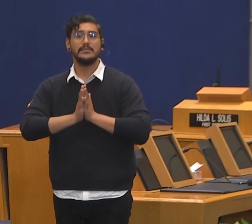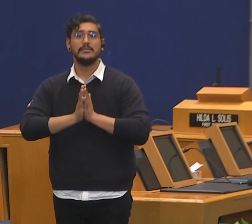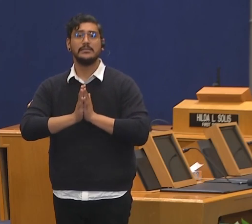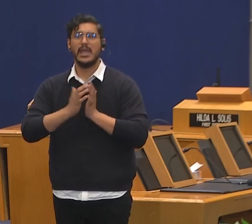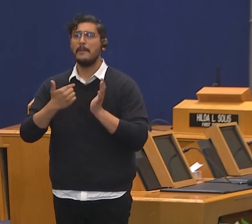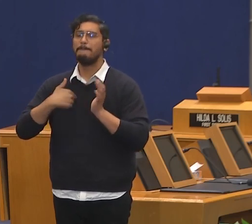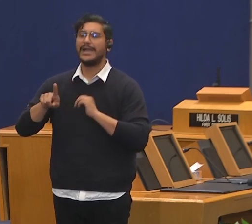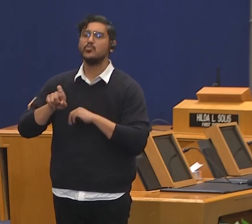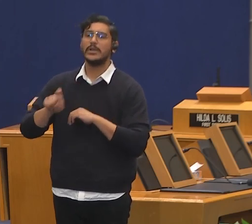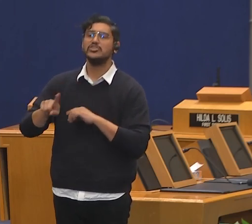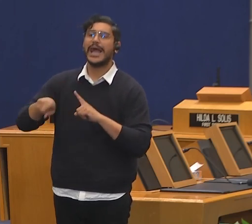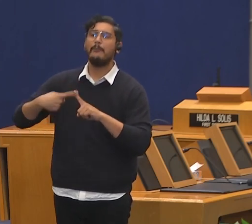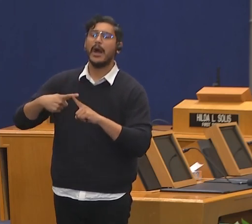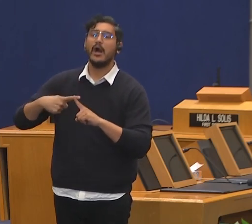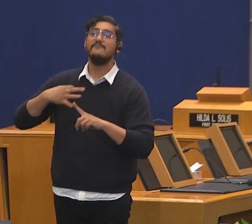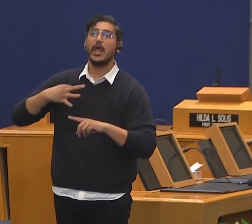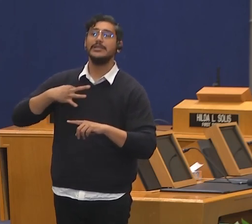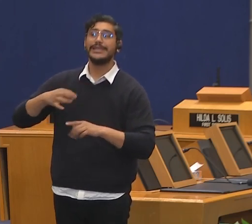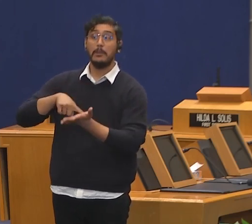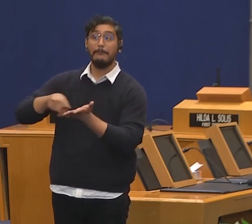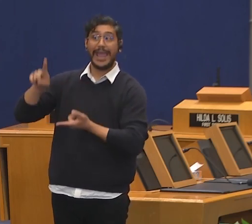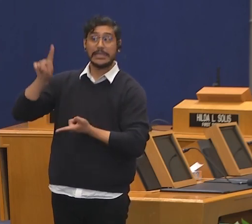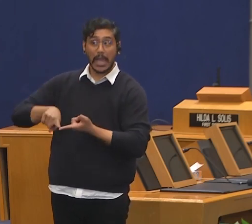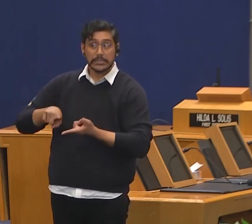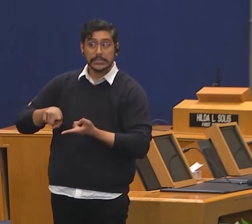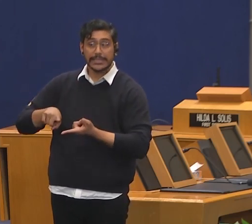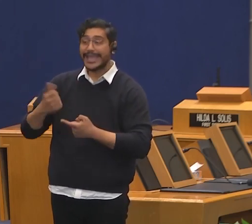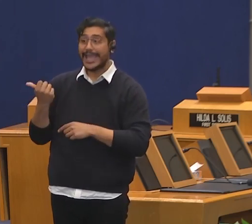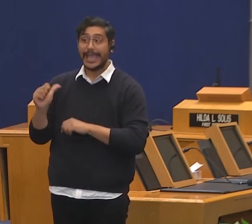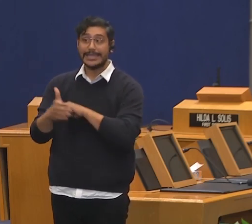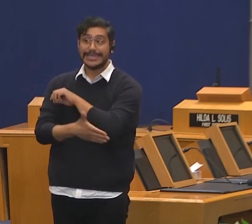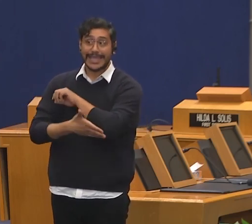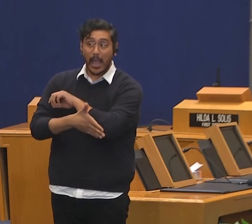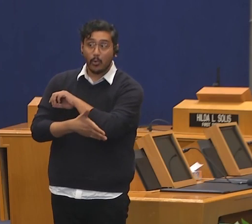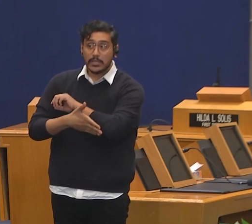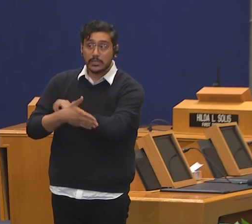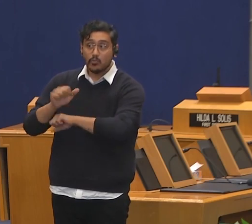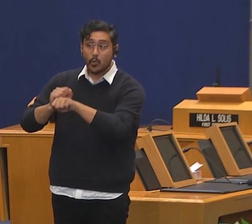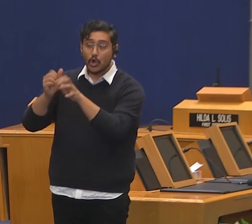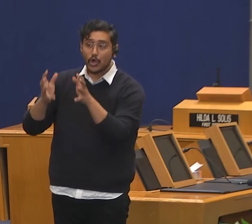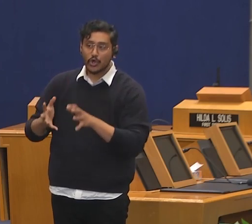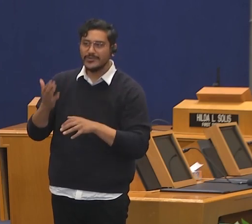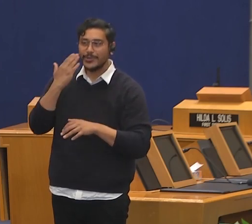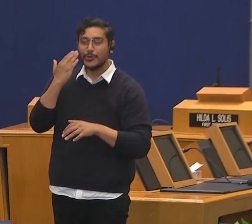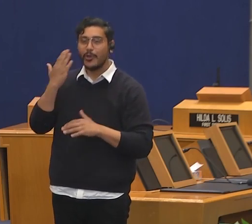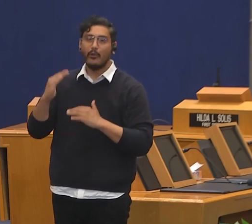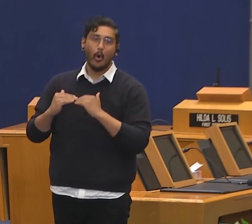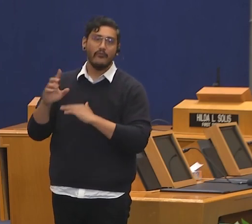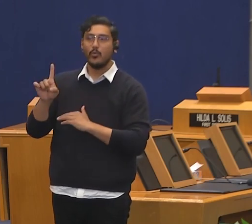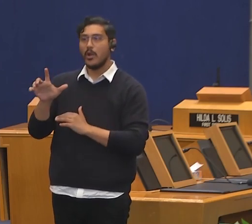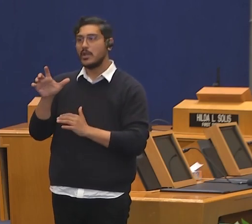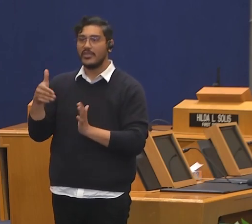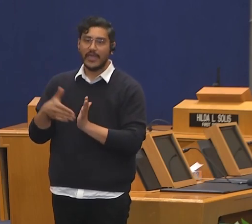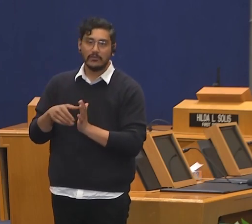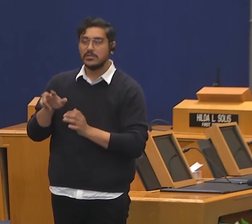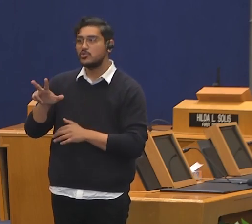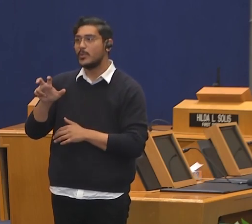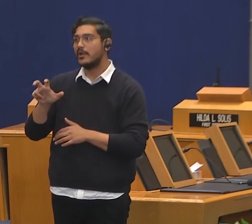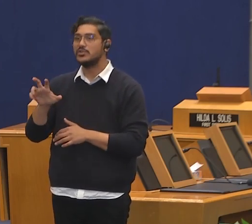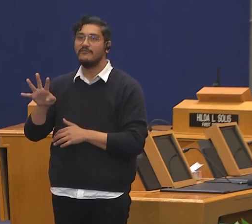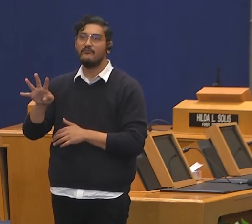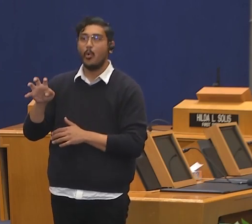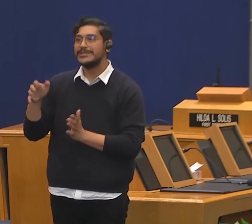My question was about voluntary pay cuts. Are there any county executives, especially those making over $100,000 up to $300,000 or $400,000